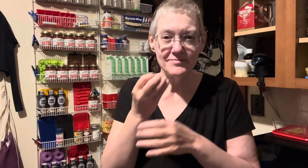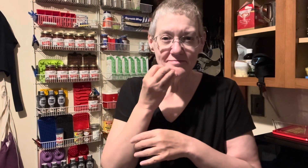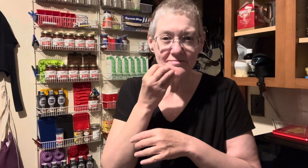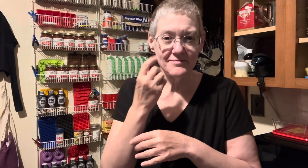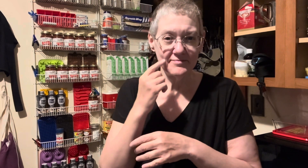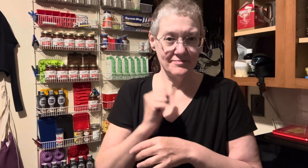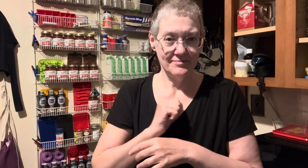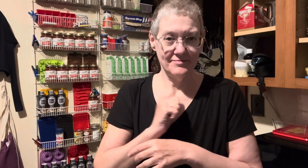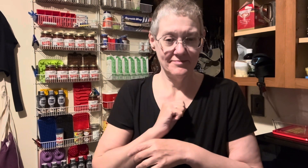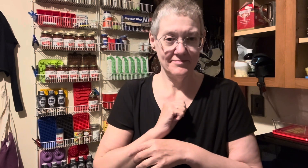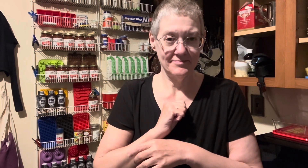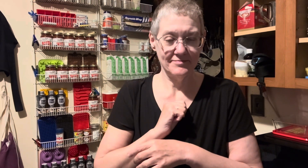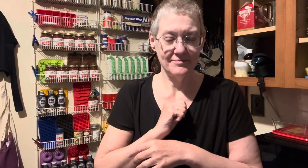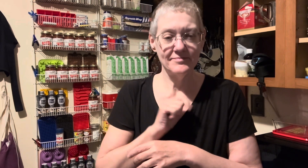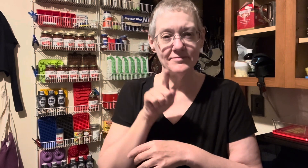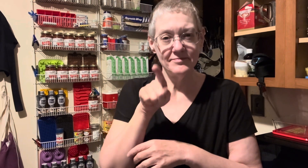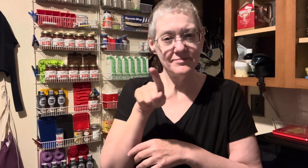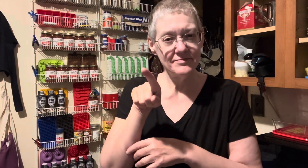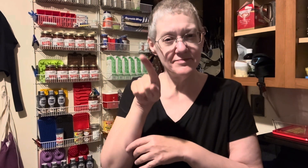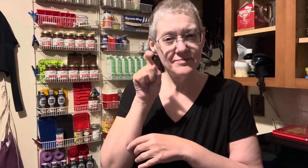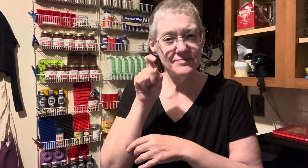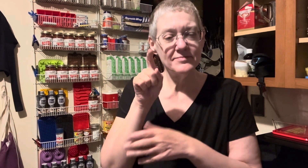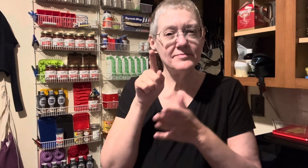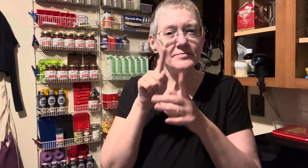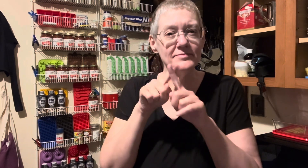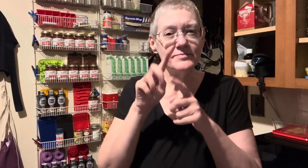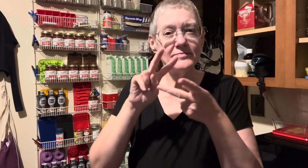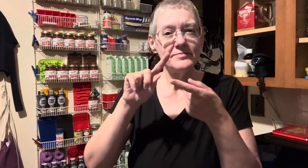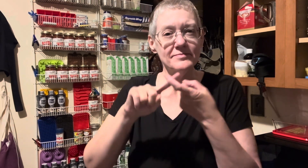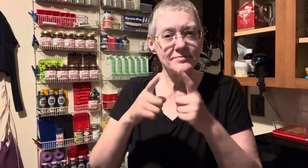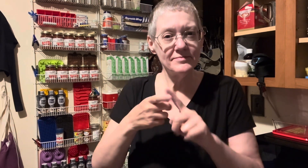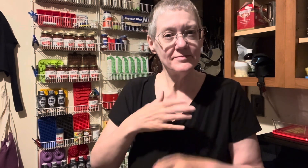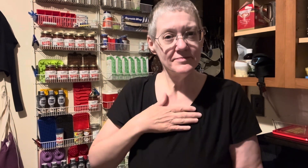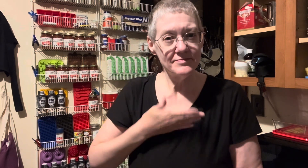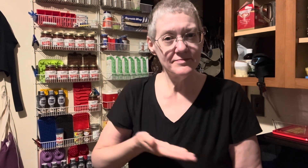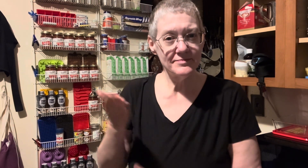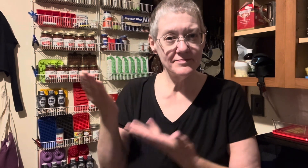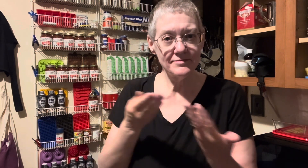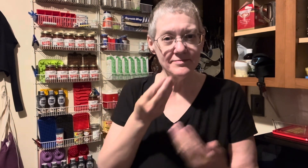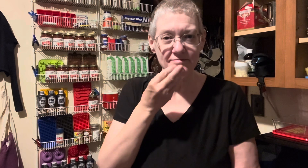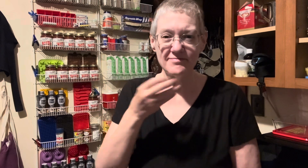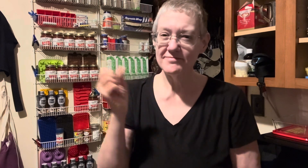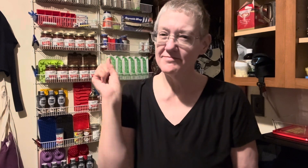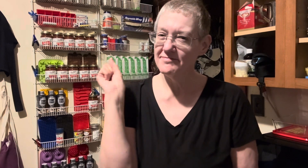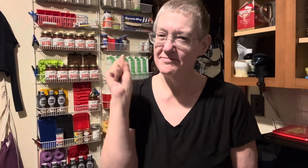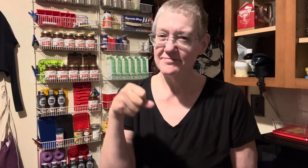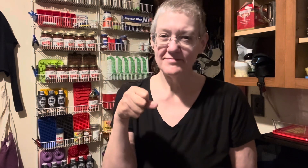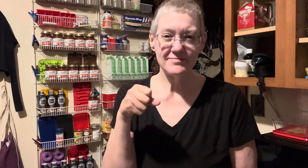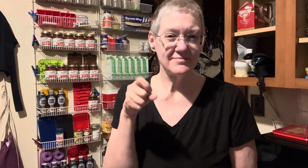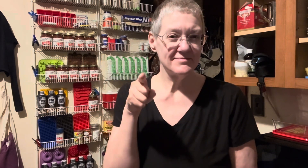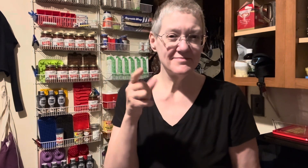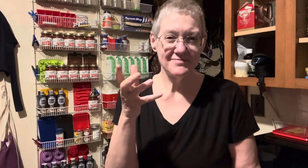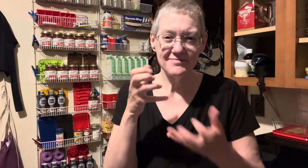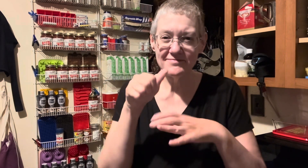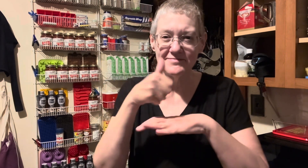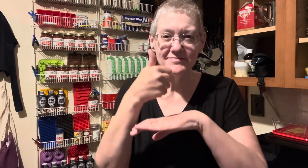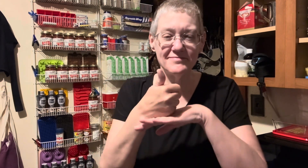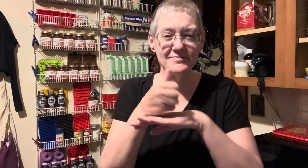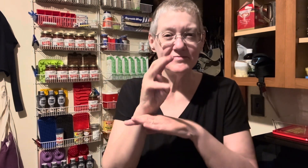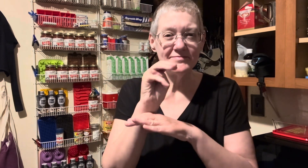buy, what I'm going to eat. I want it ready to go. And you're wondering, well, aren't friends willing to bring food?